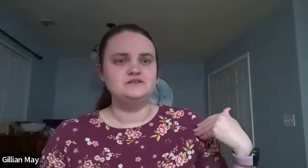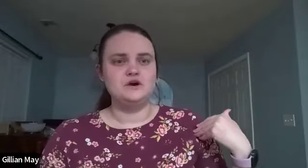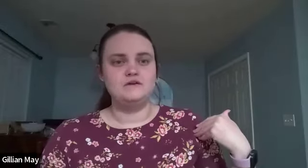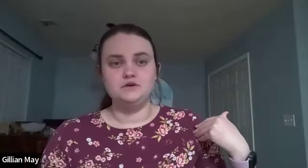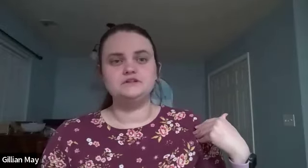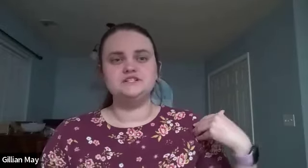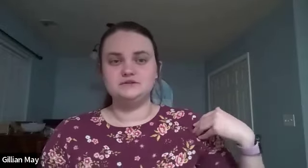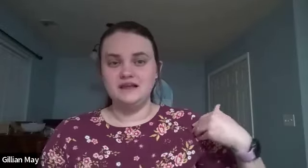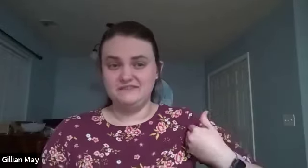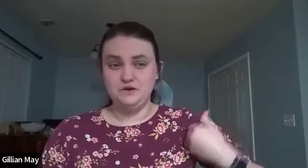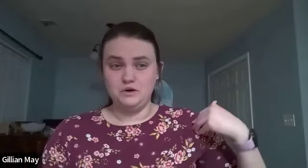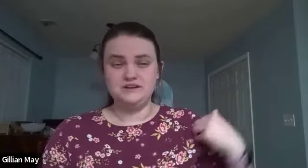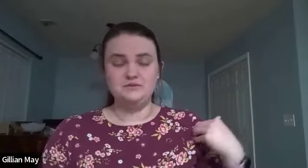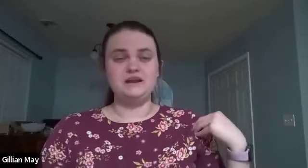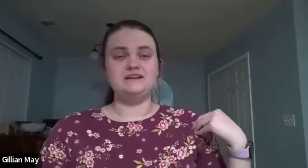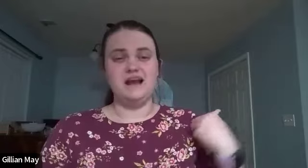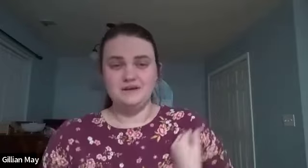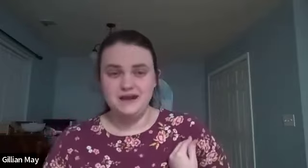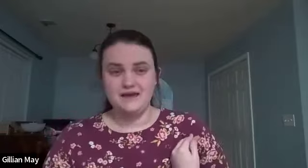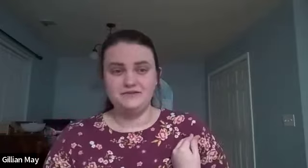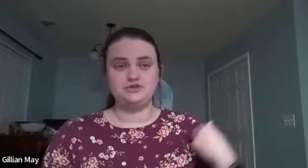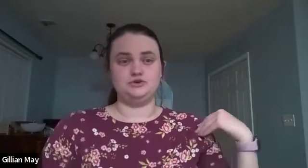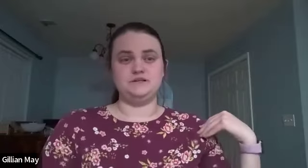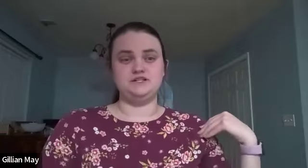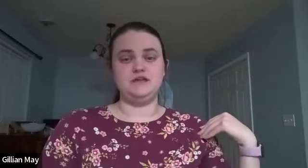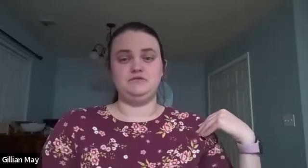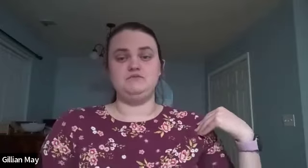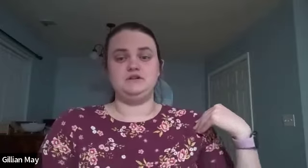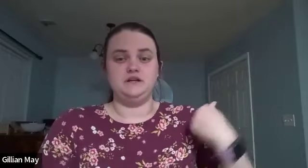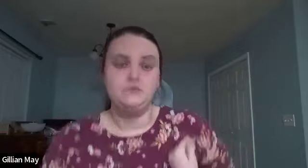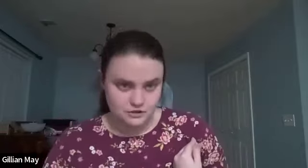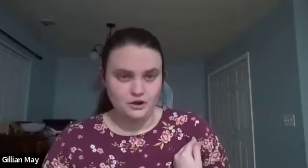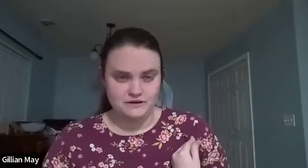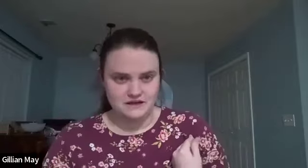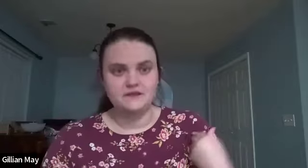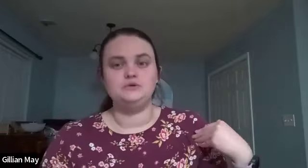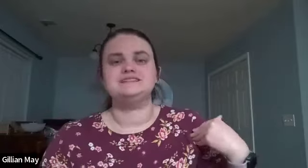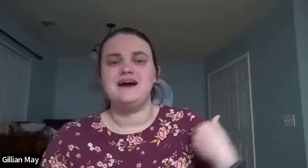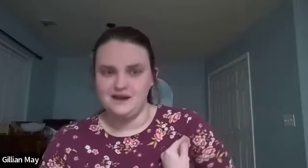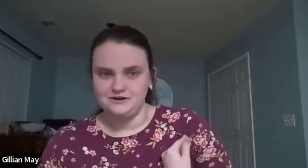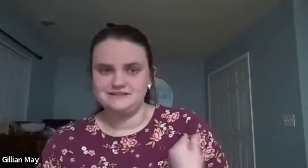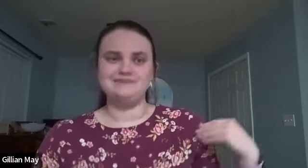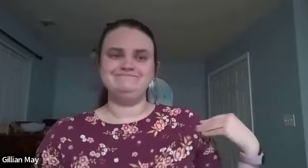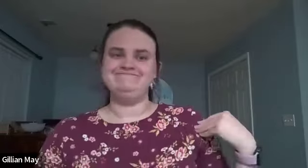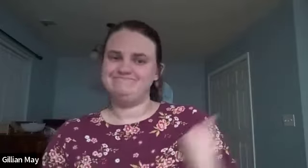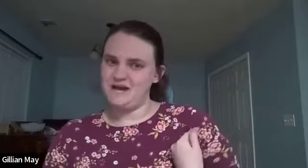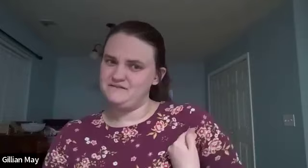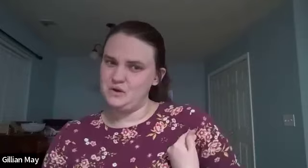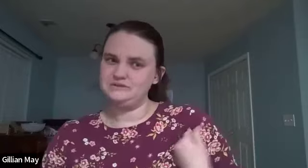So if you were to do it, like if you were to do one-handed, I would add those shoulders, make sure that they really know you're going down, like you were tired. It's not my fault,